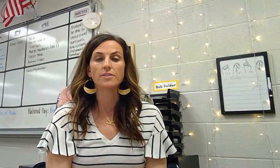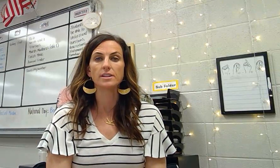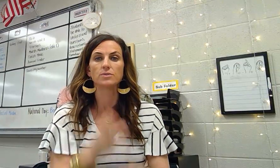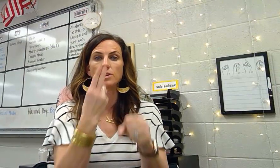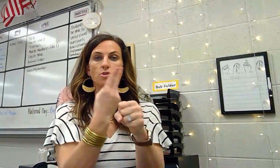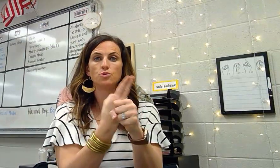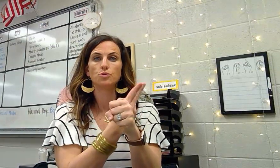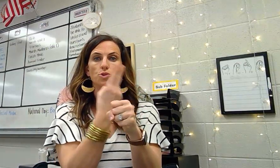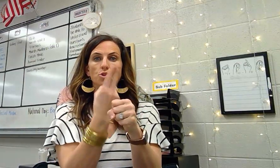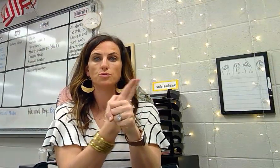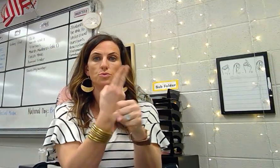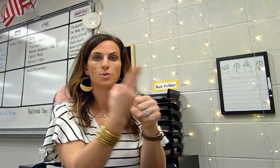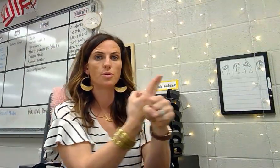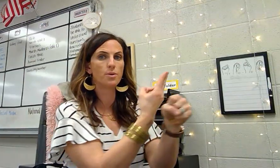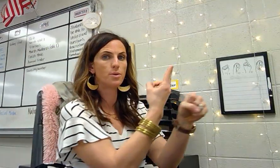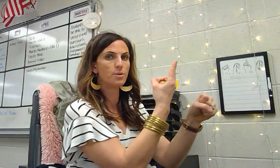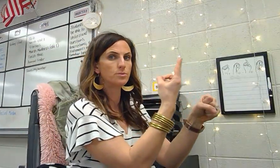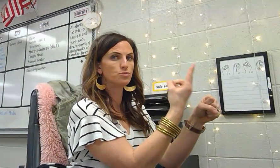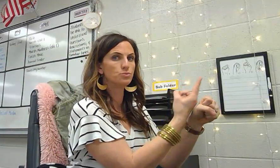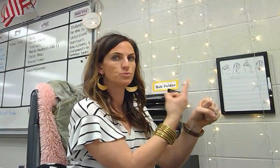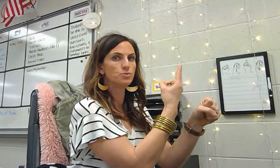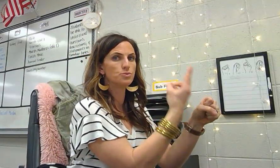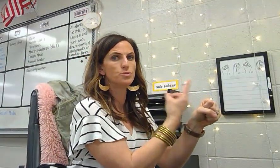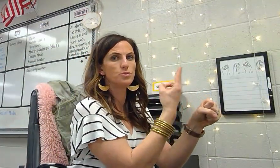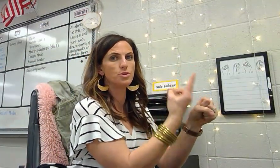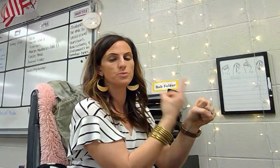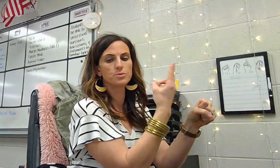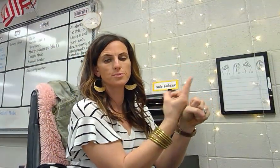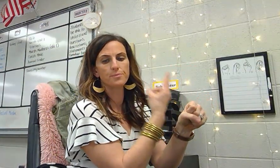The next one, to use. To use.